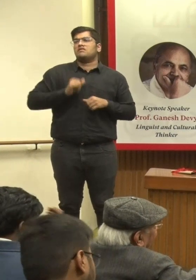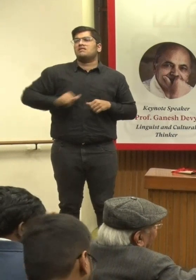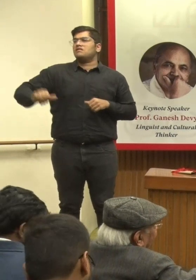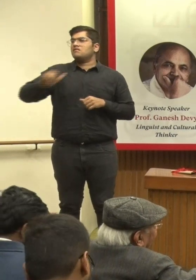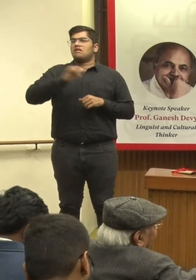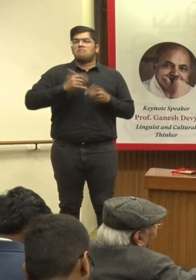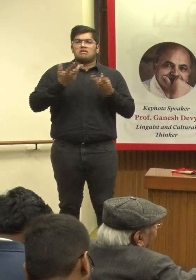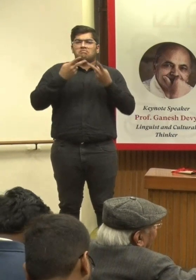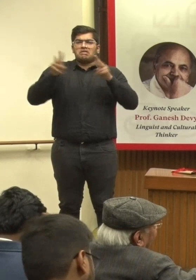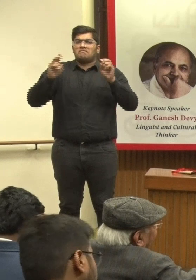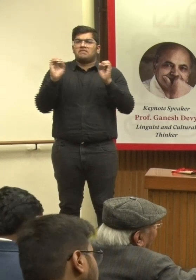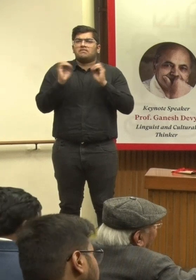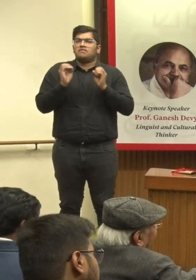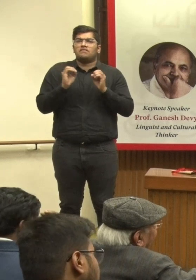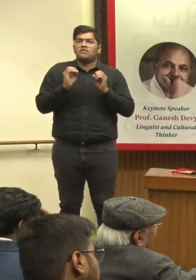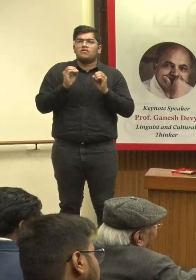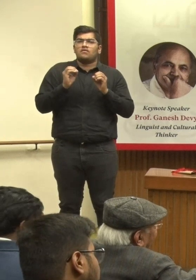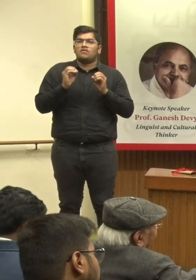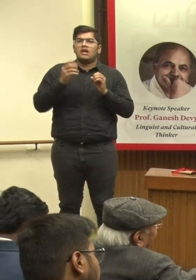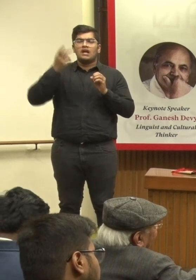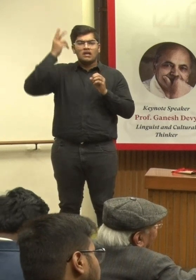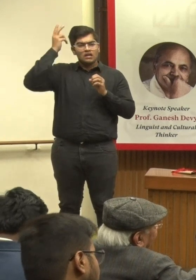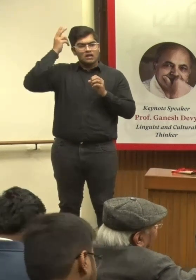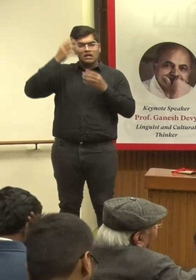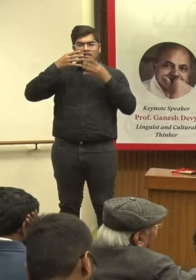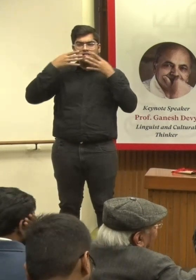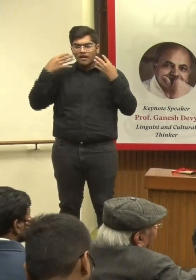There's no difference between tribes and castes.